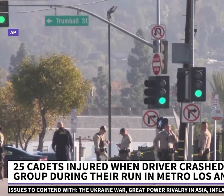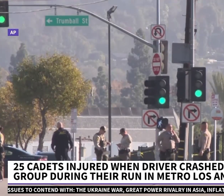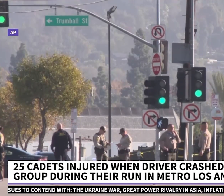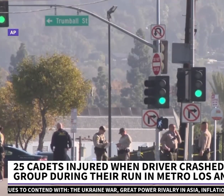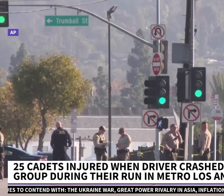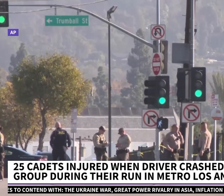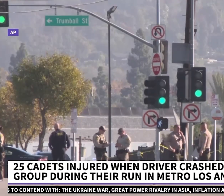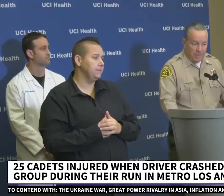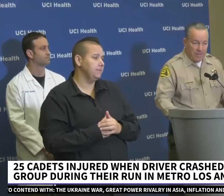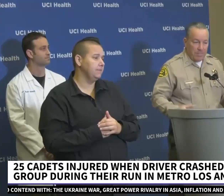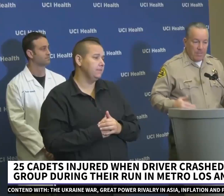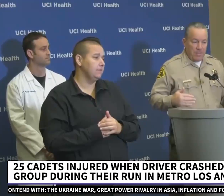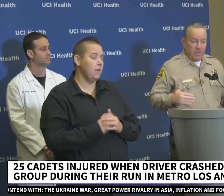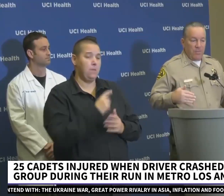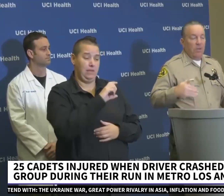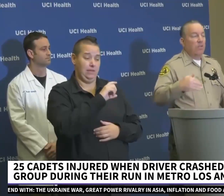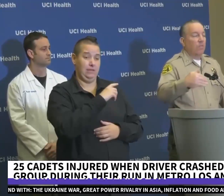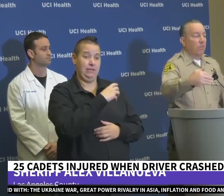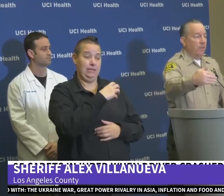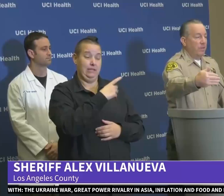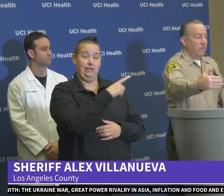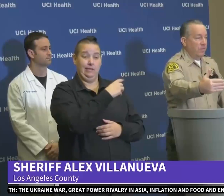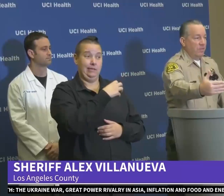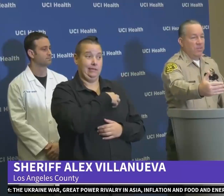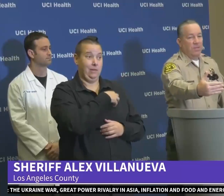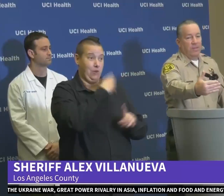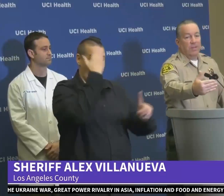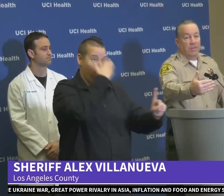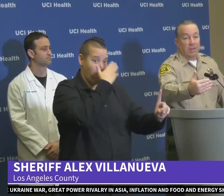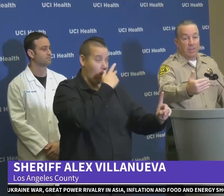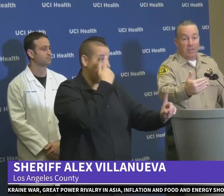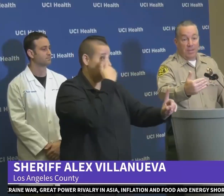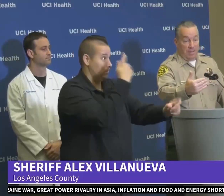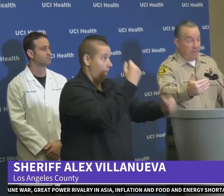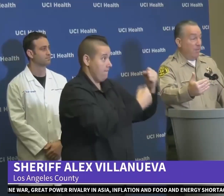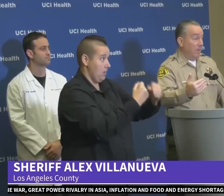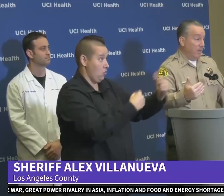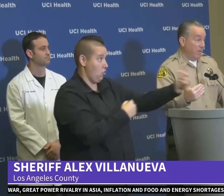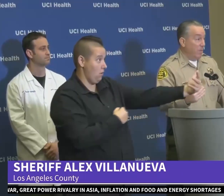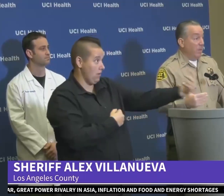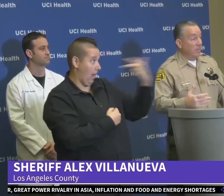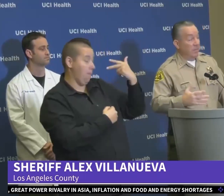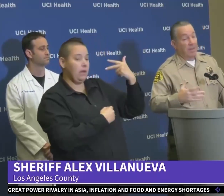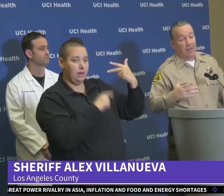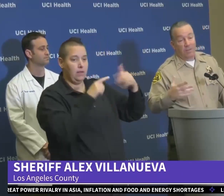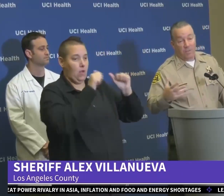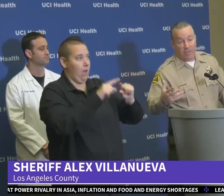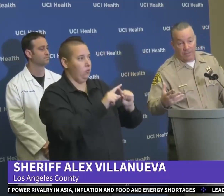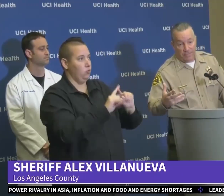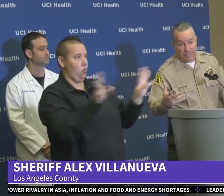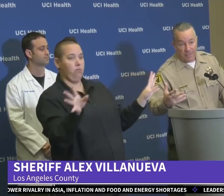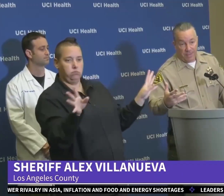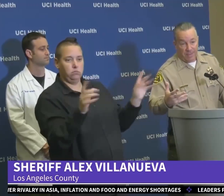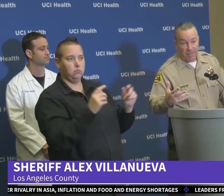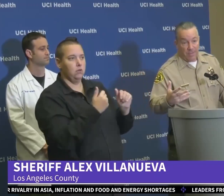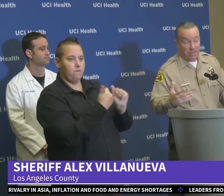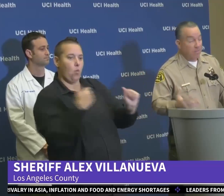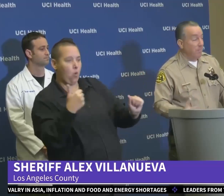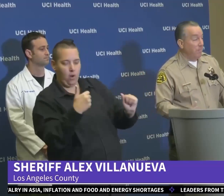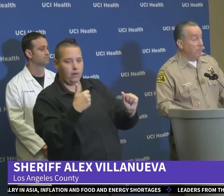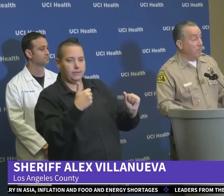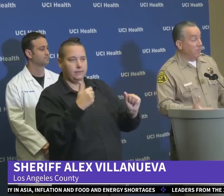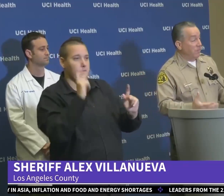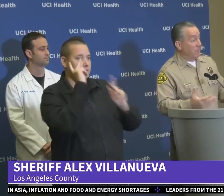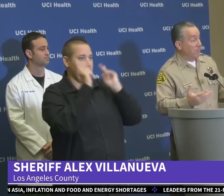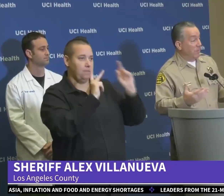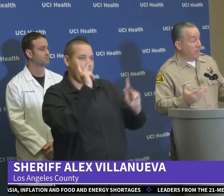five of them critically. The deputies at the front of the formation could see the vehicle coming, and they were able to get out of the way.